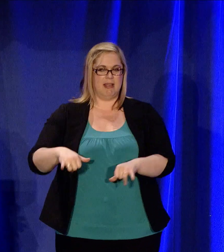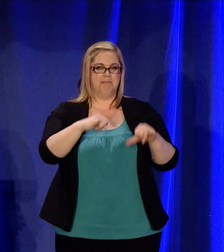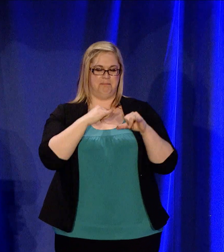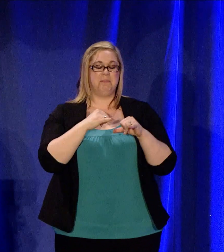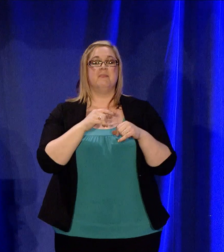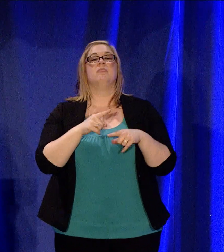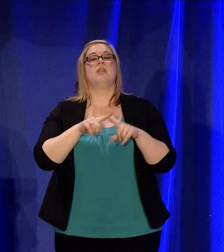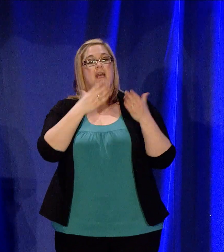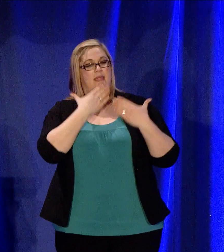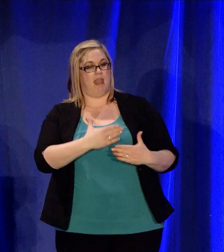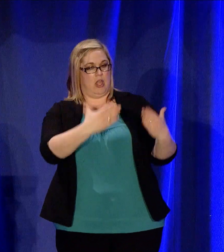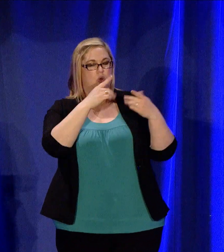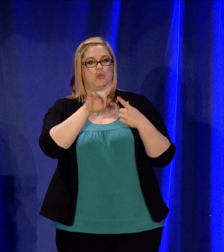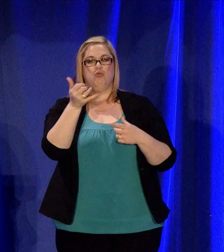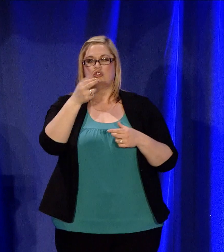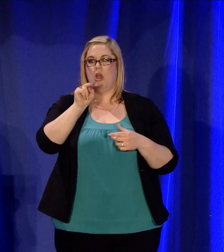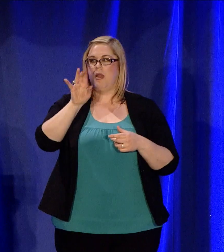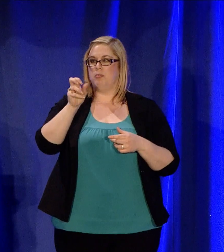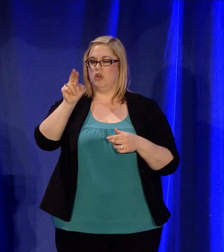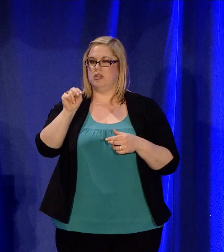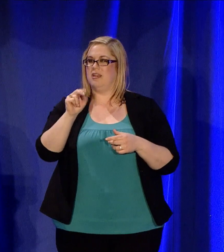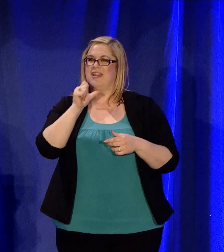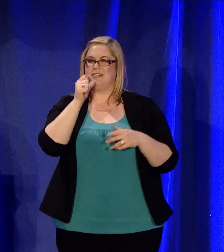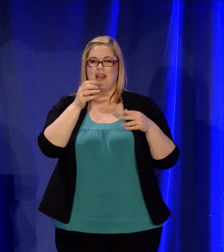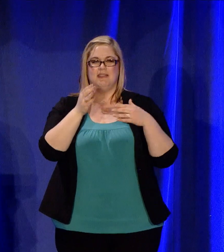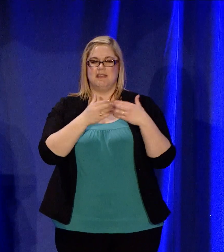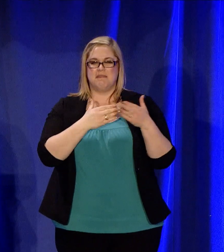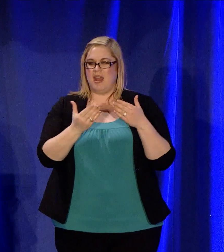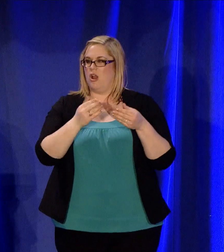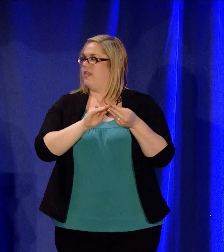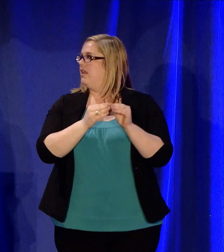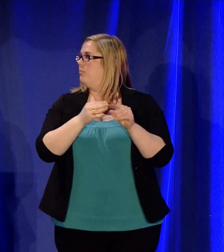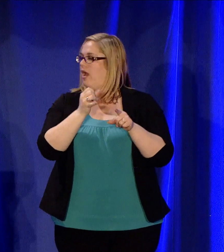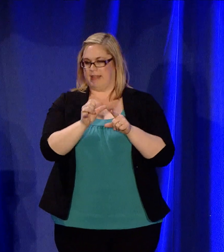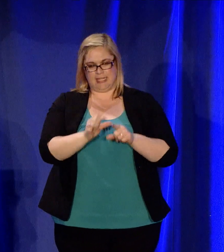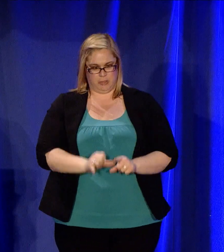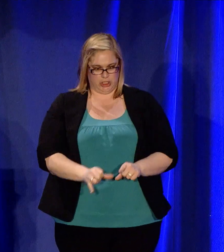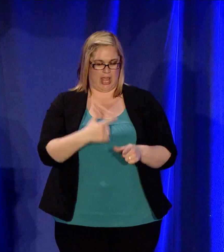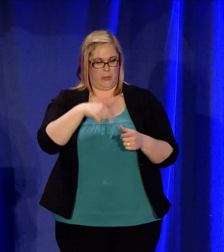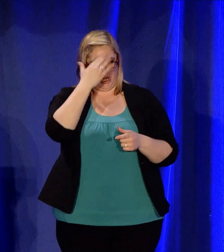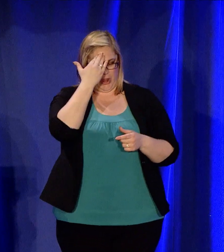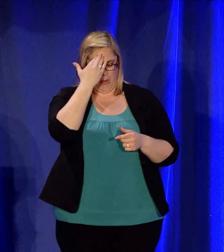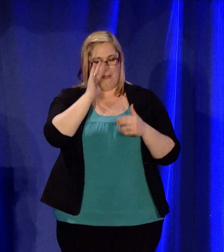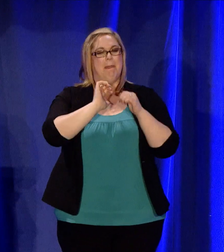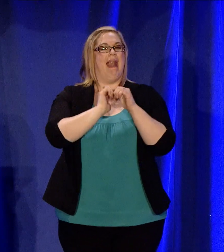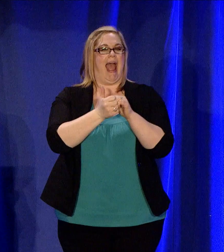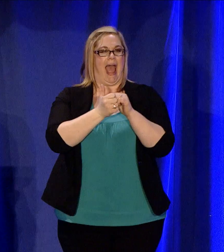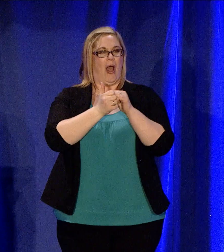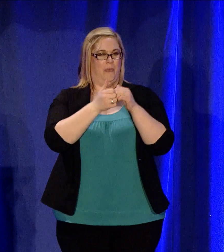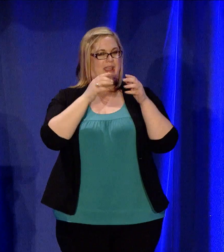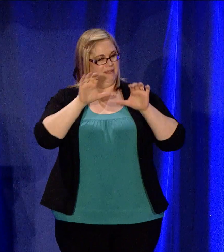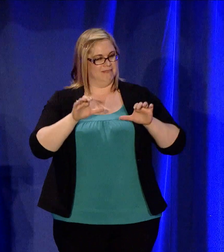But thanks to John Burton, I know that it's not the number of expletives that you know that matters, but how you deploy